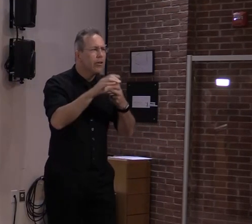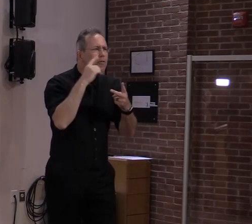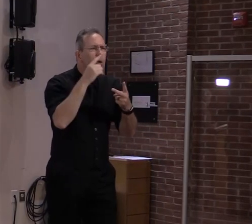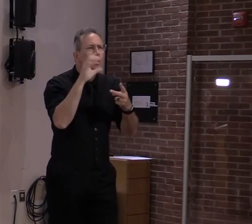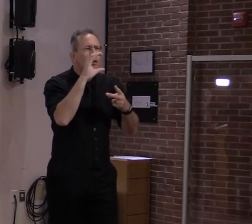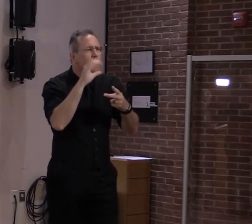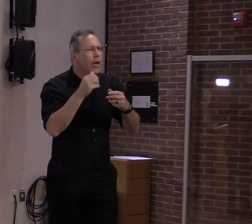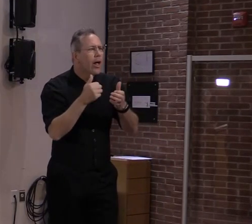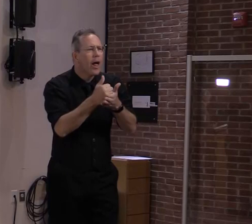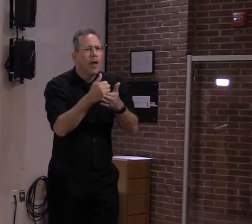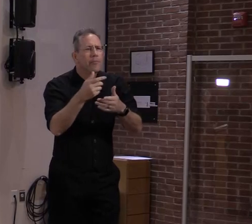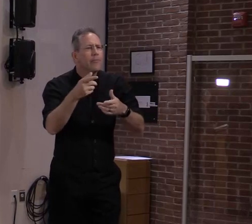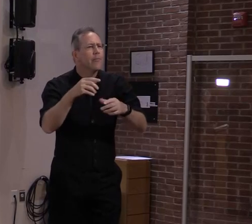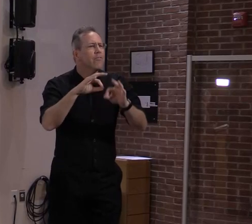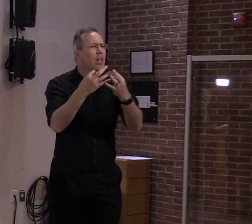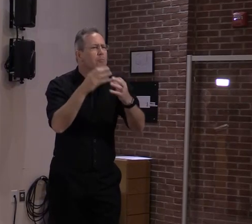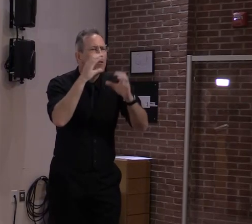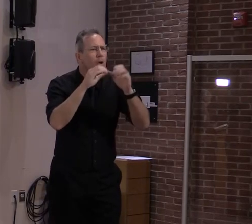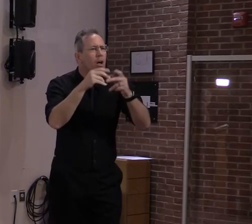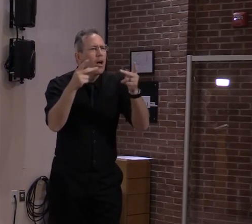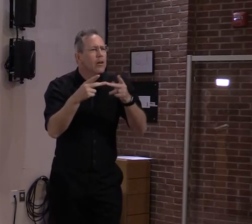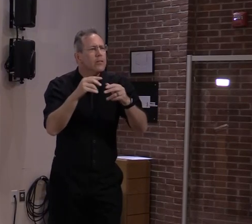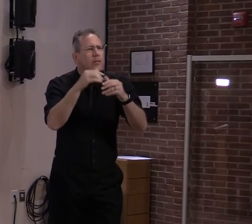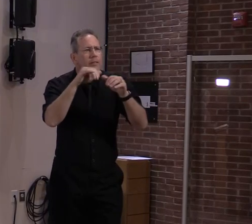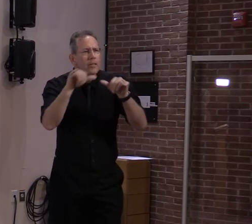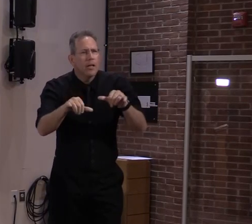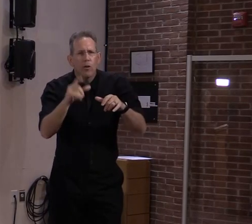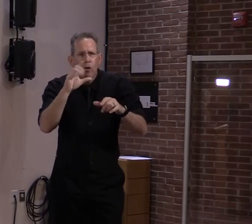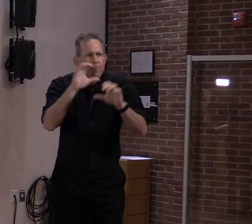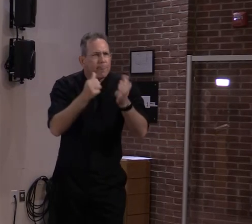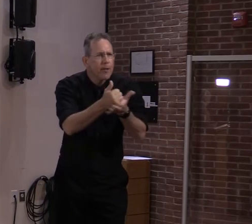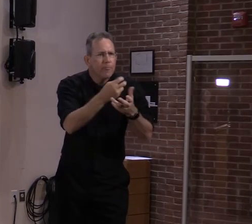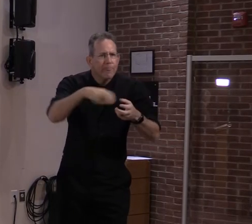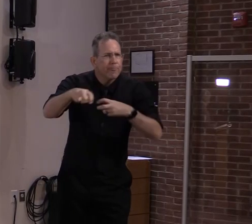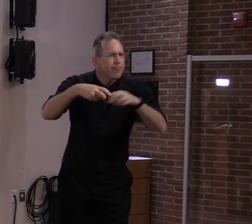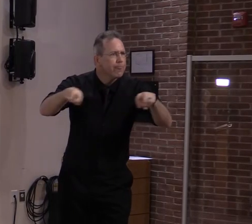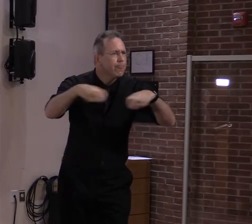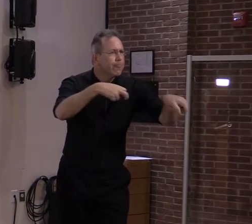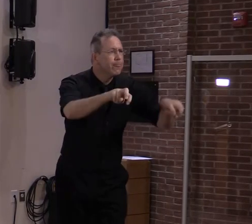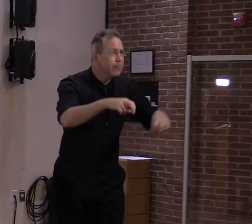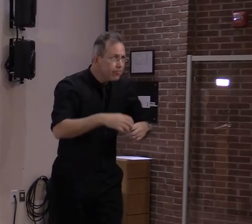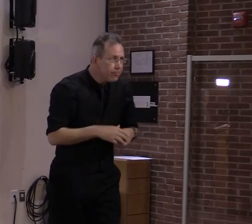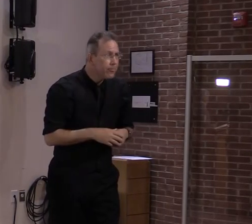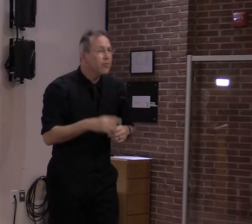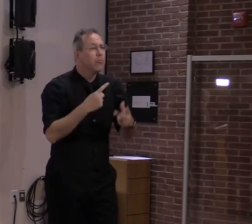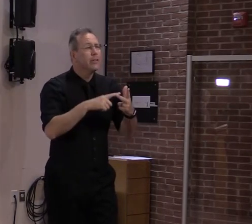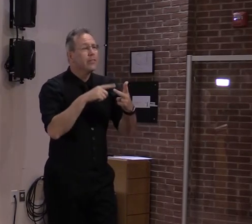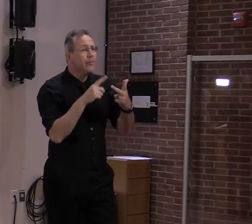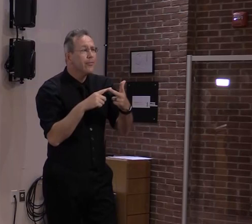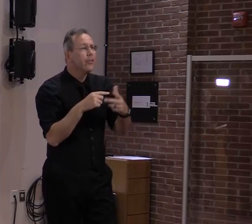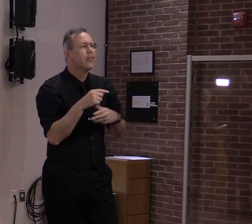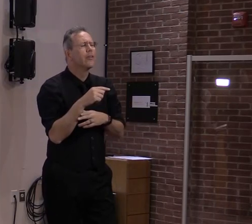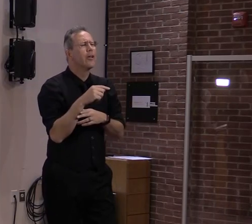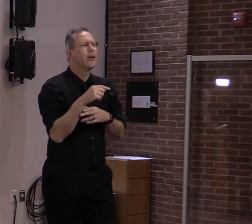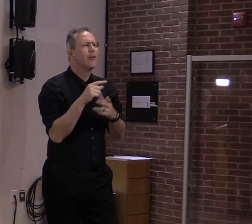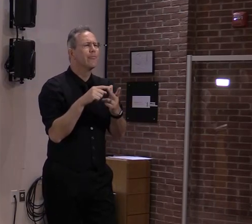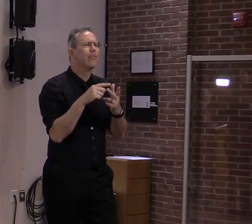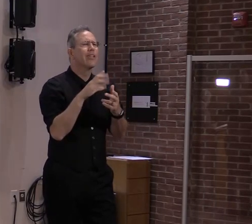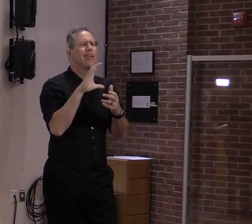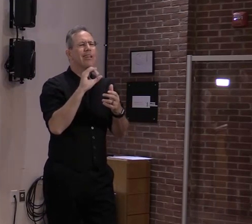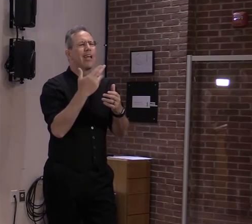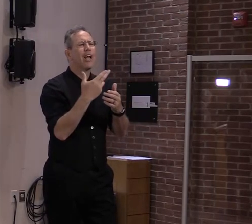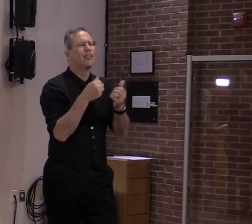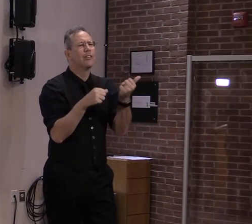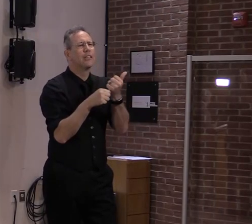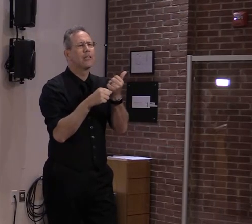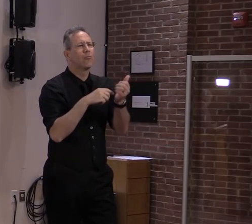don't qualify for the program. And also a cash assistance program to help those